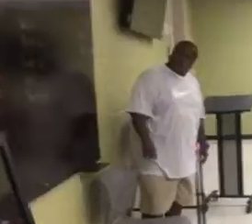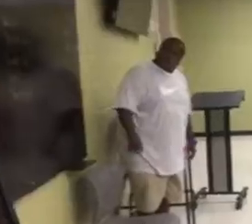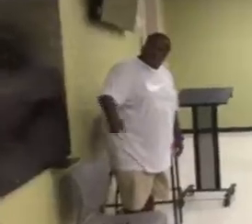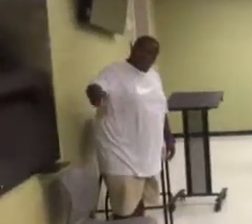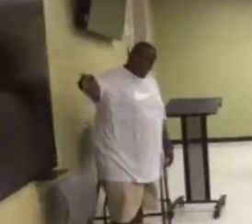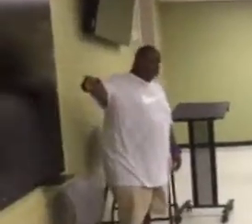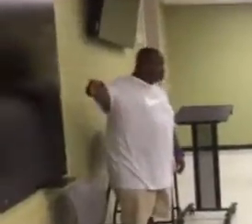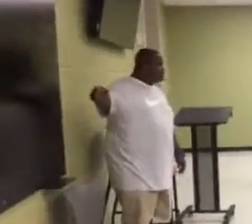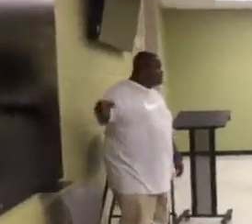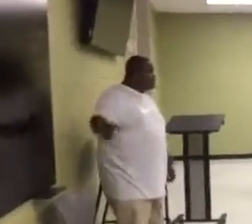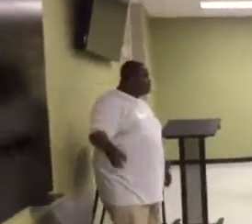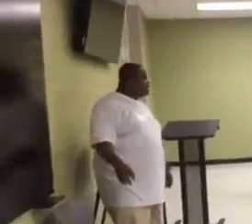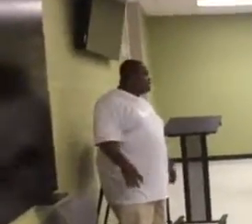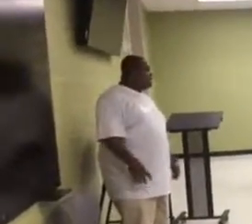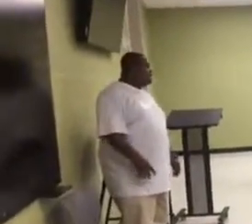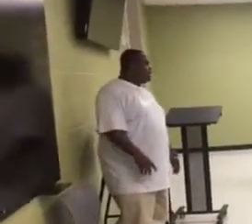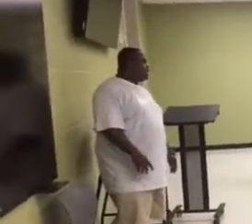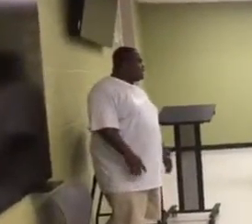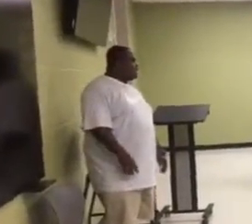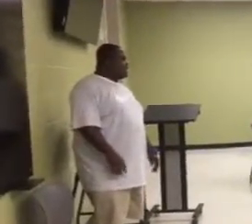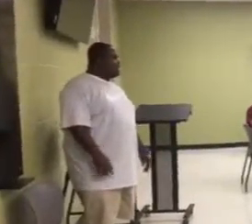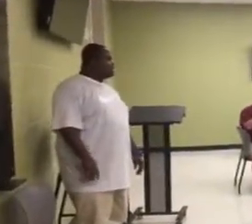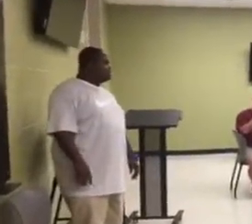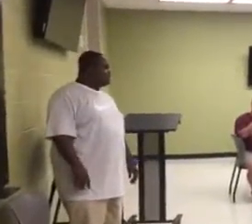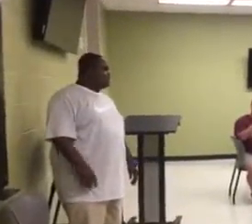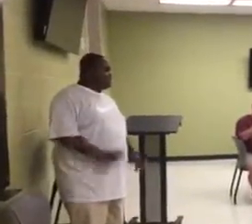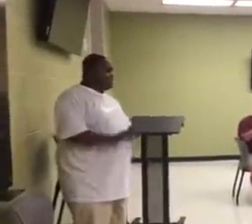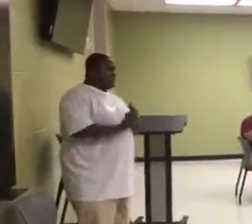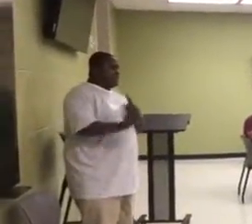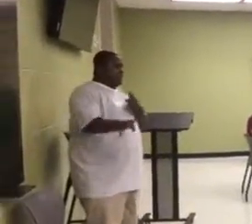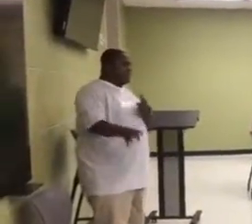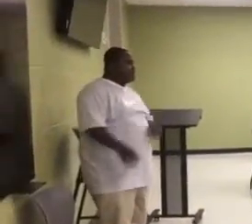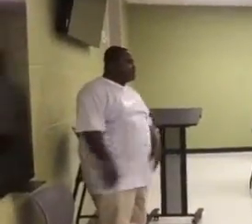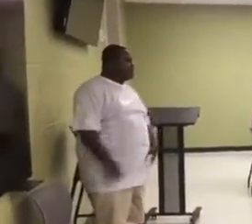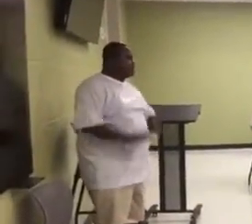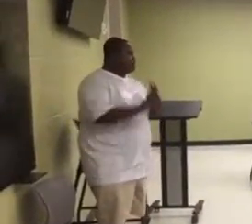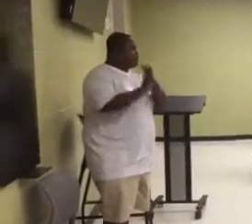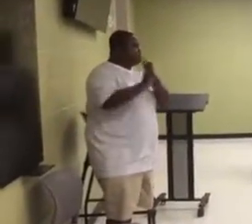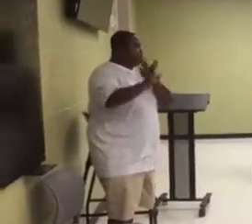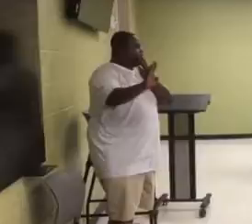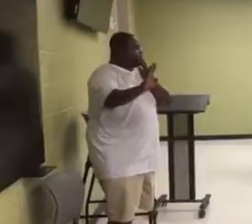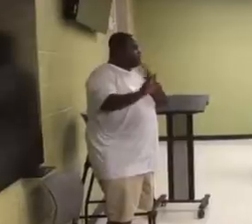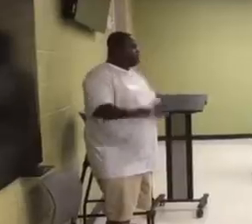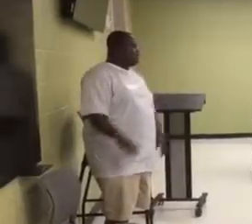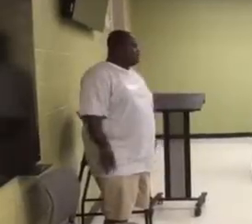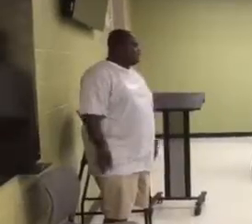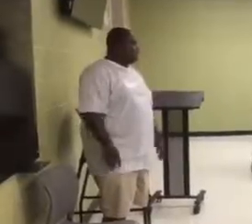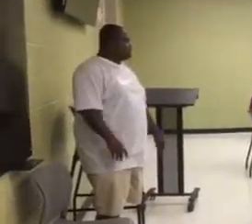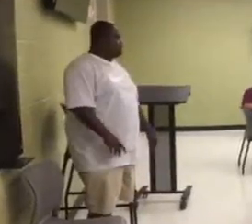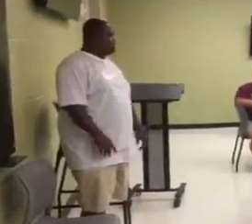family. Next. Not us. Line up. Line up.